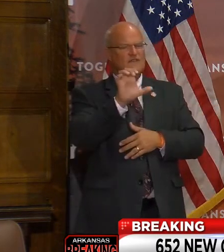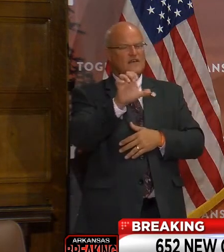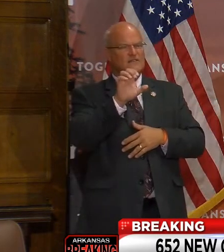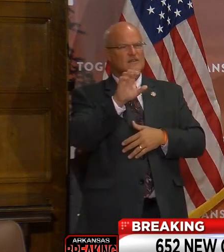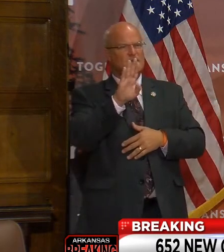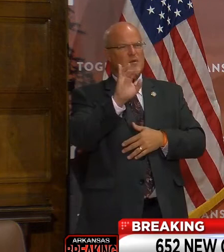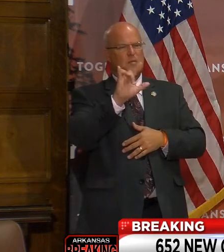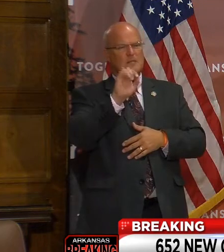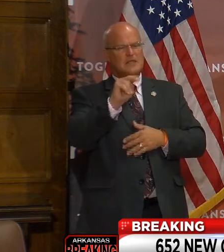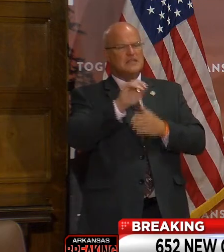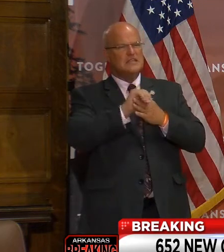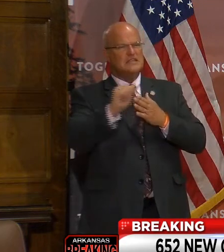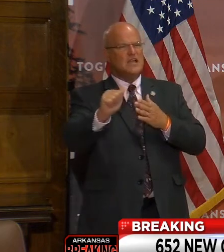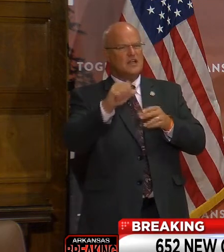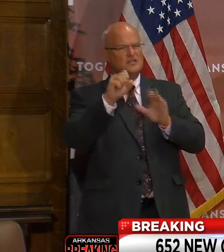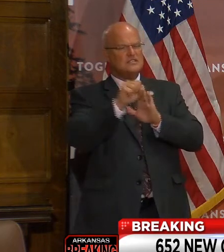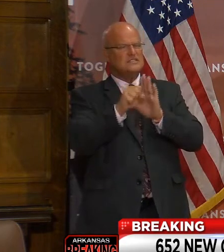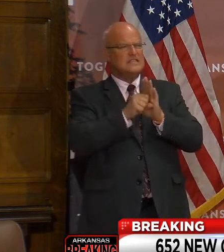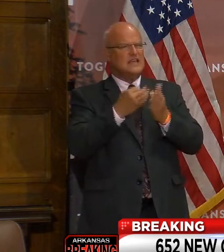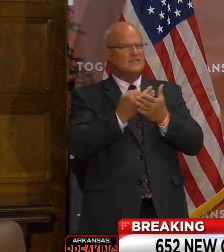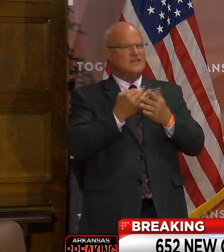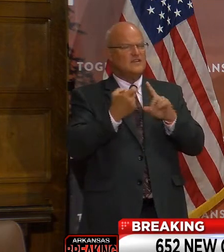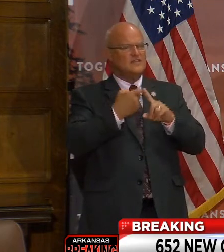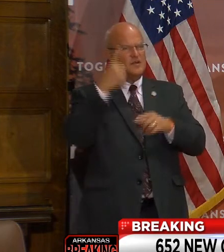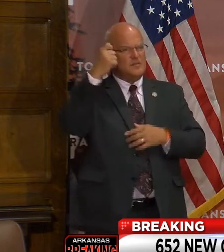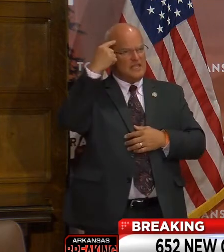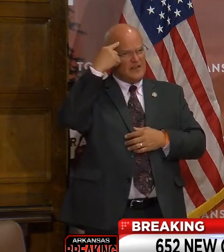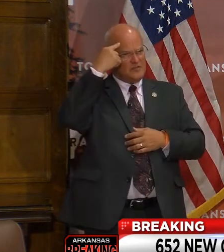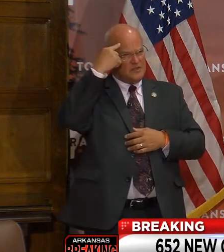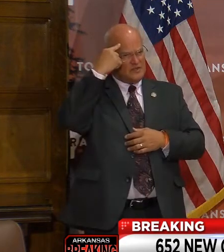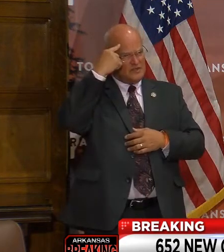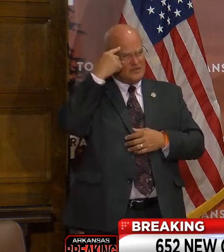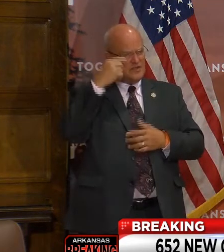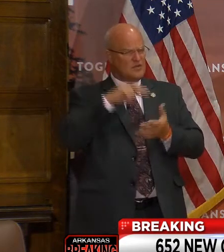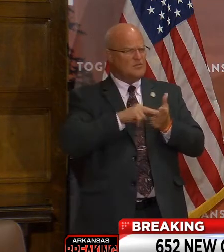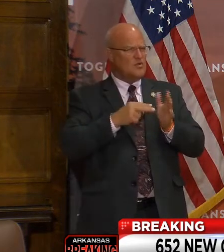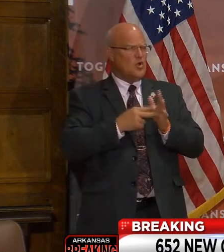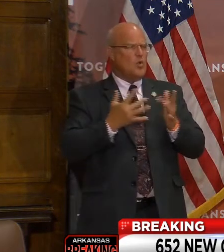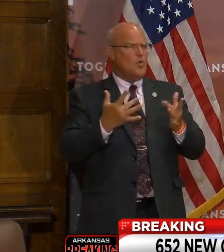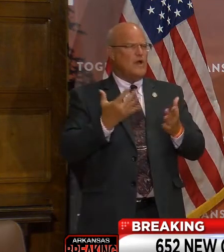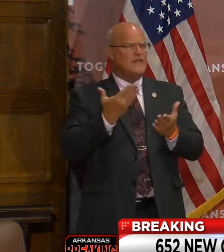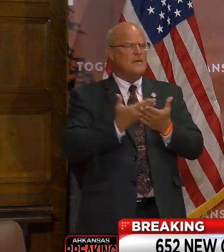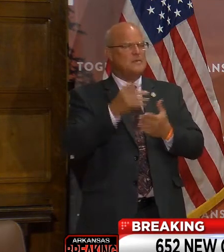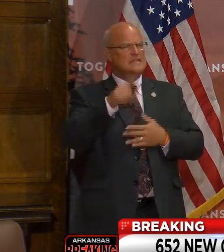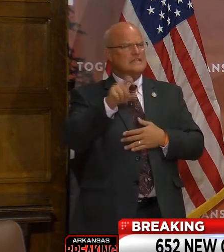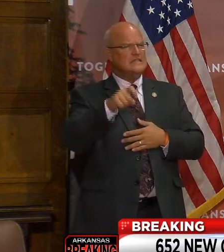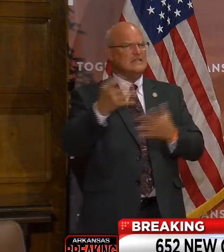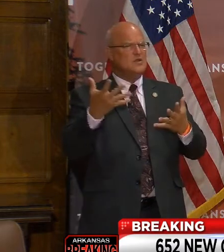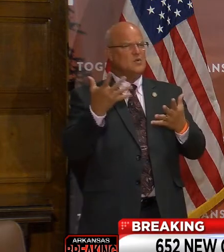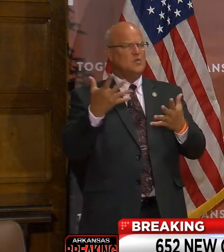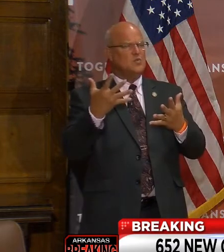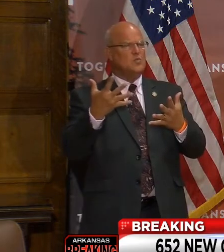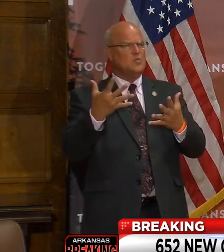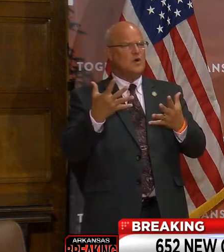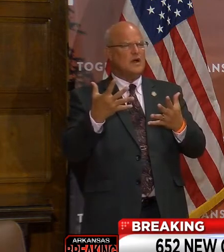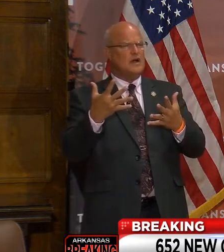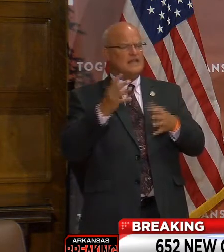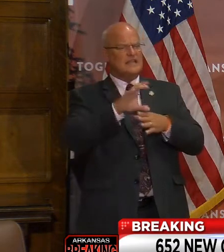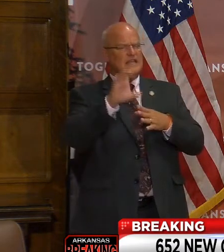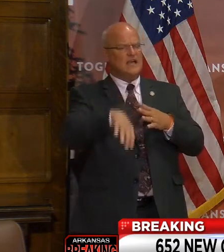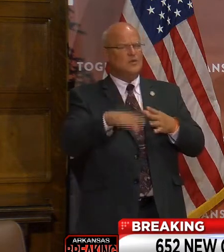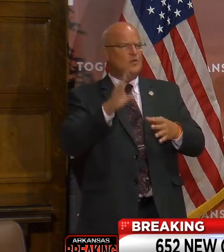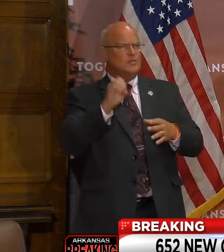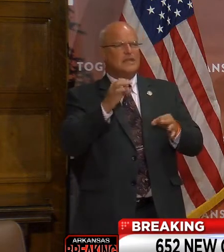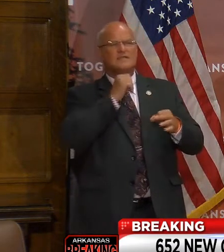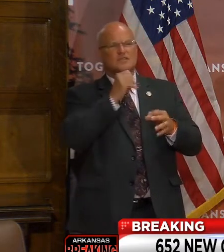in unrestricted state funds from the federal government. Can you talk about why that money is needed and what the consequences will be if you don't get